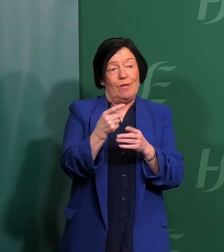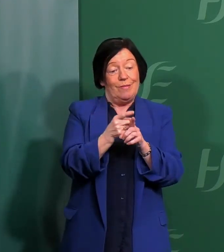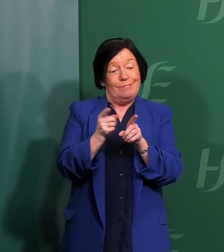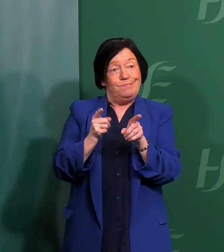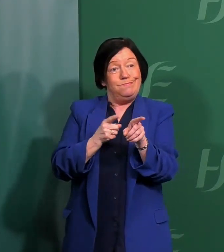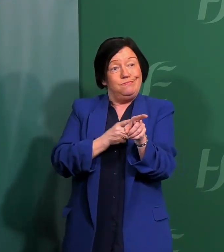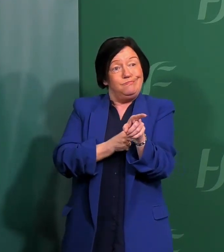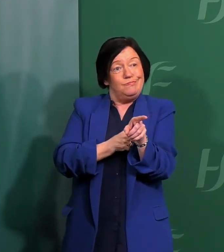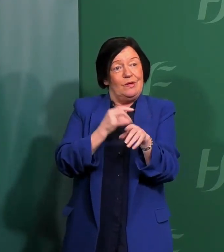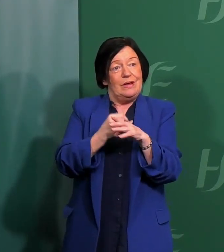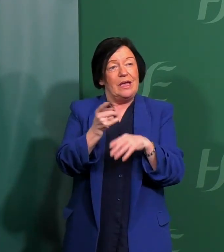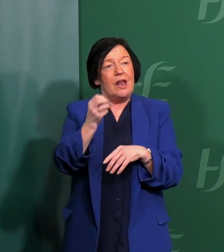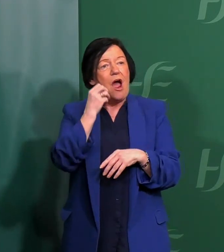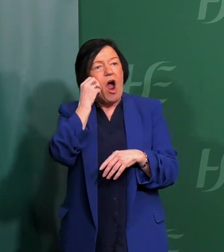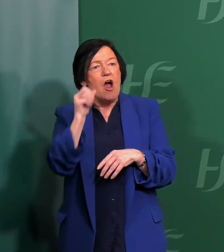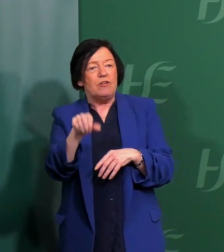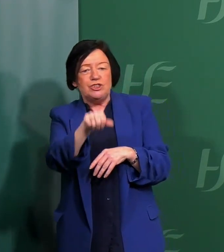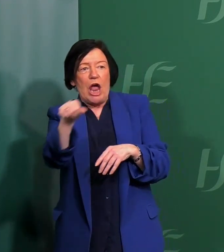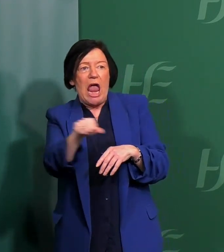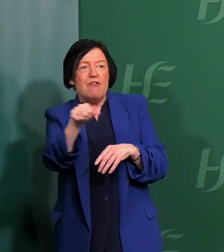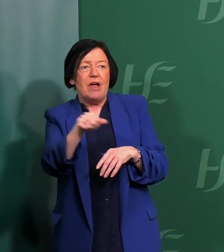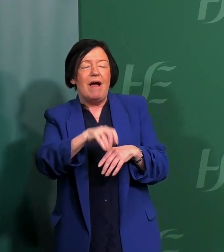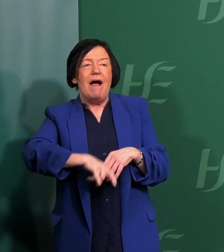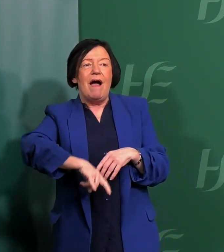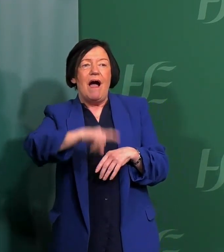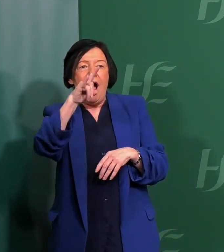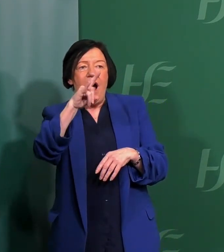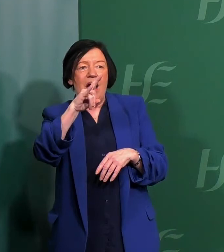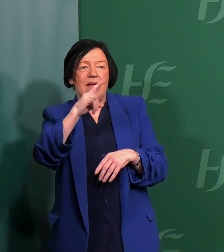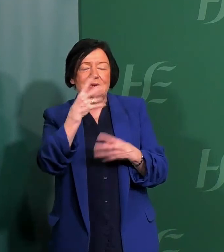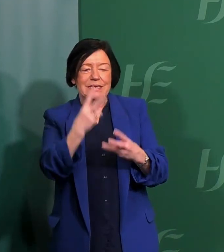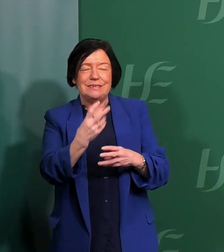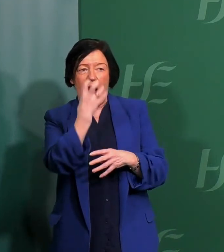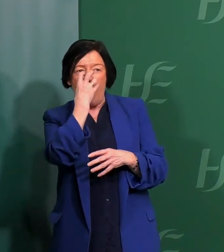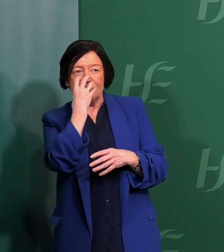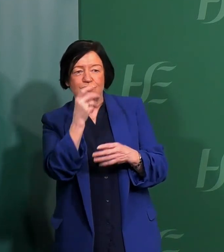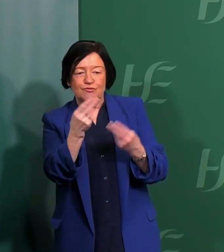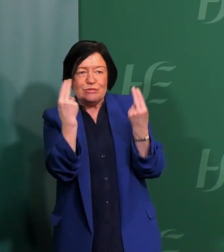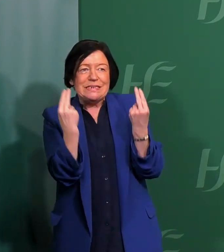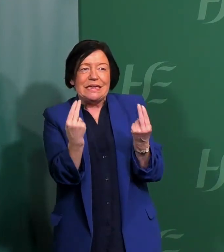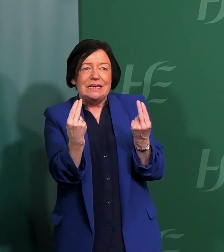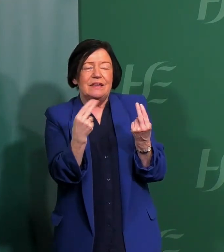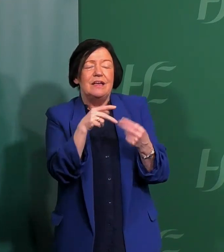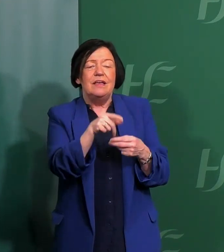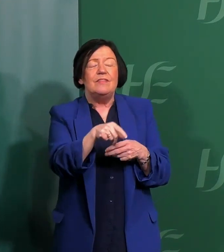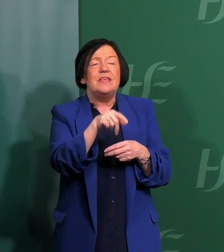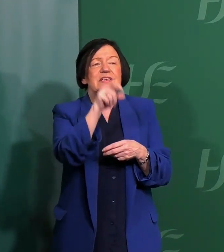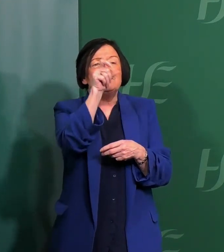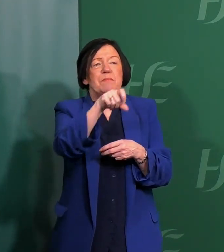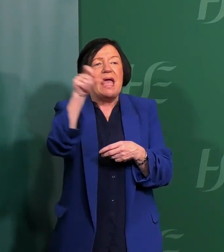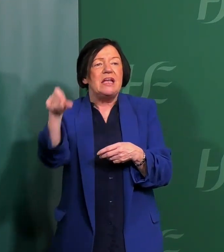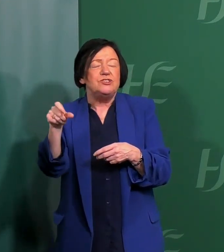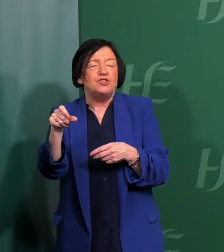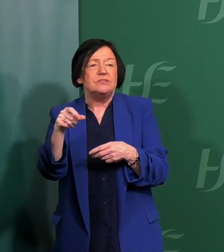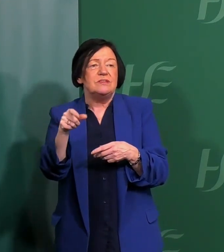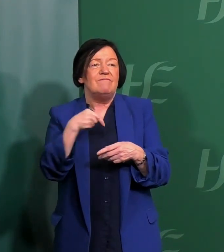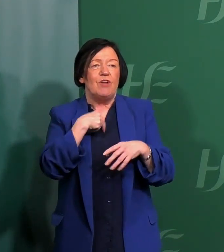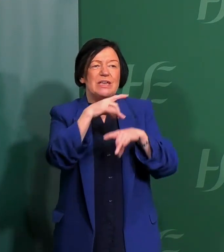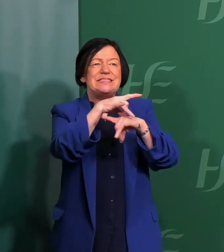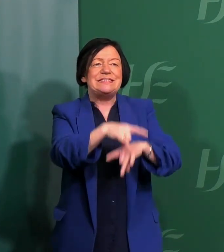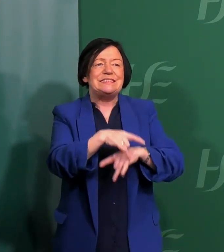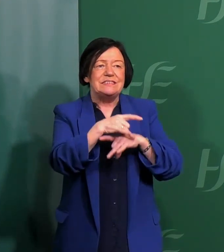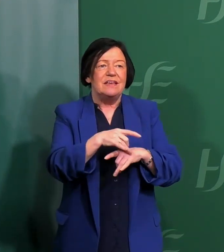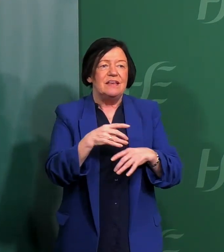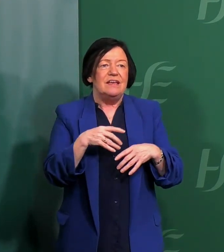call an orange zone of high oxygen requirement. Often these patients are very sick,